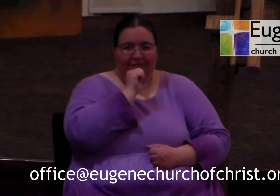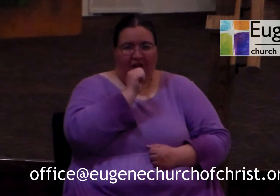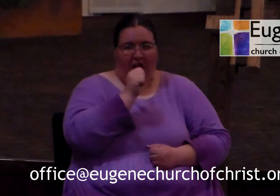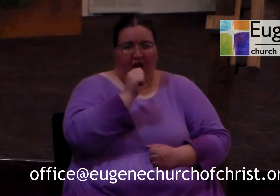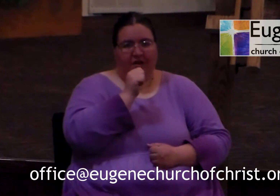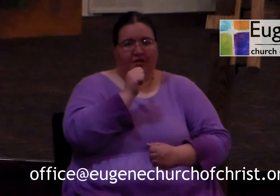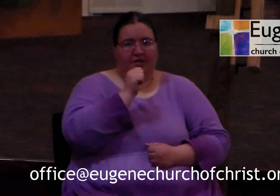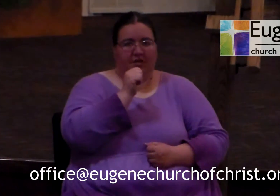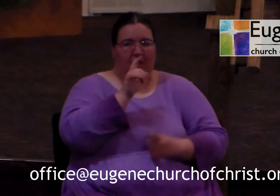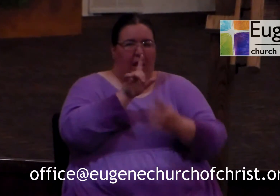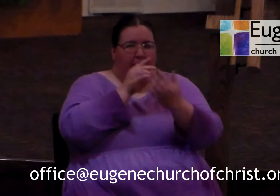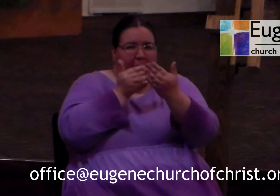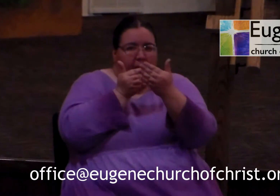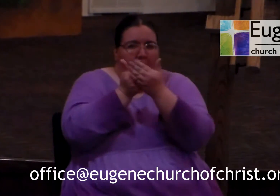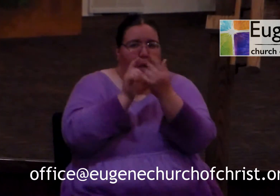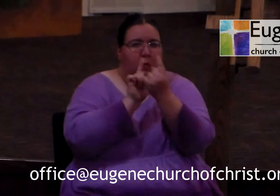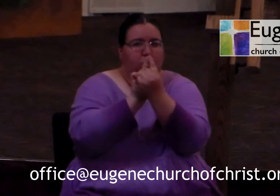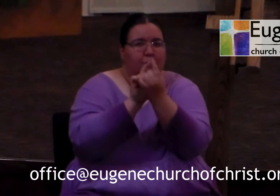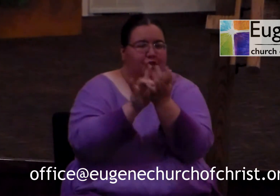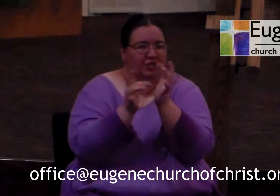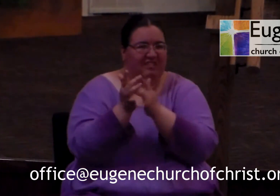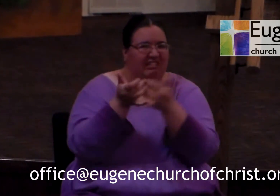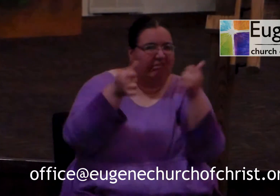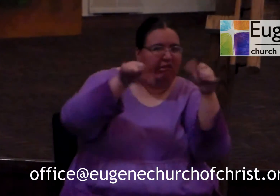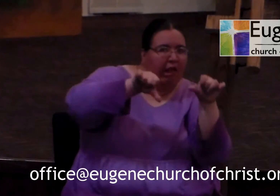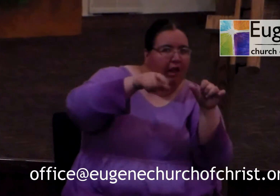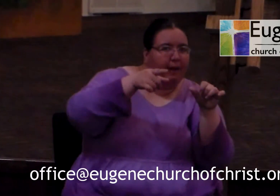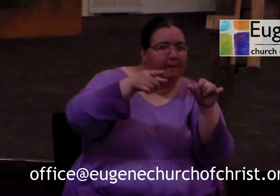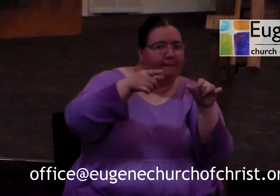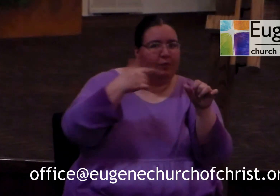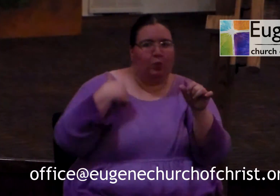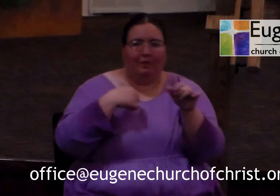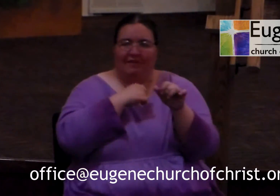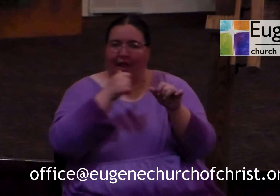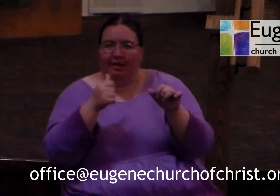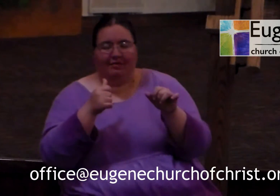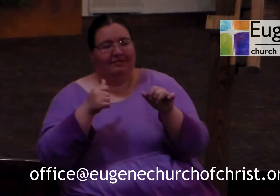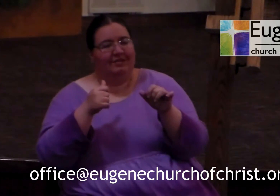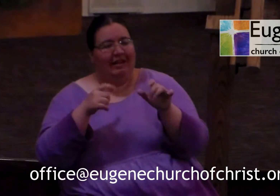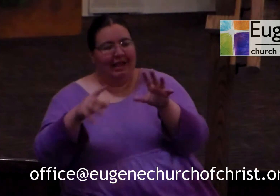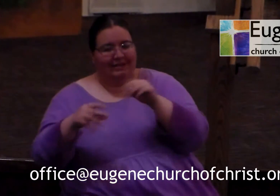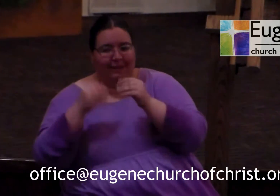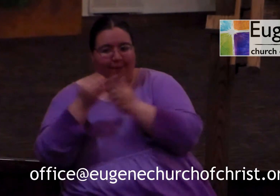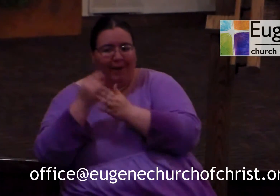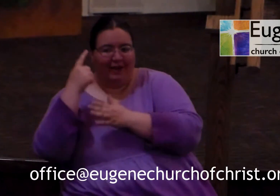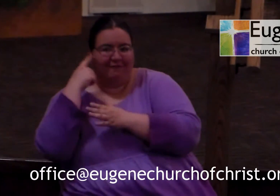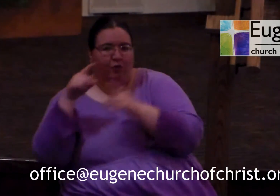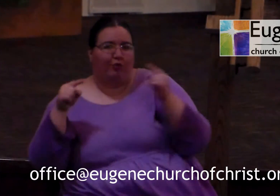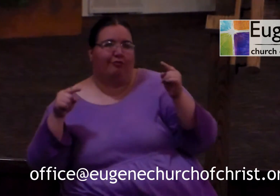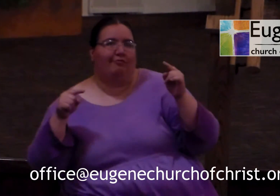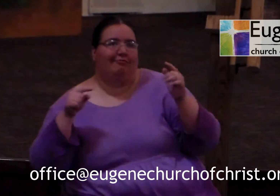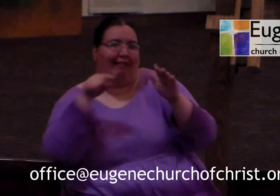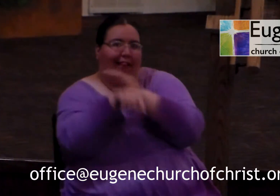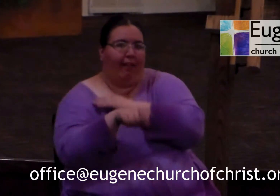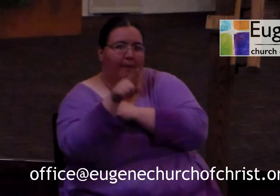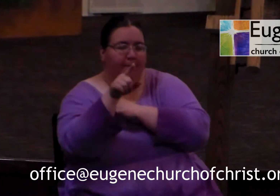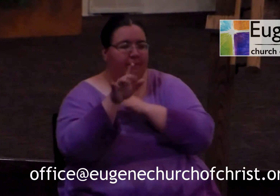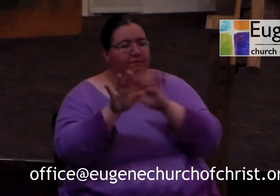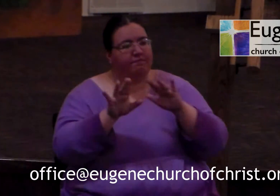him in this way. We have not taken money so that his life can be taken. But at the same time, we have been given all too many situations